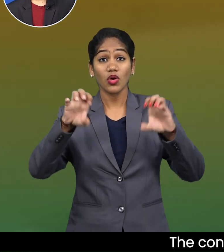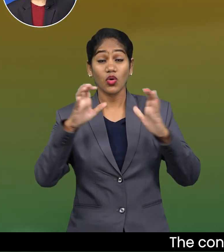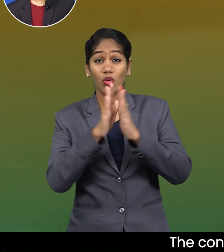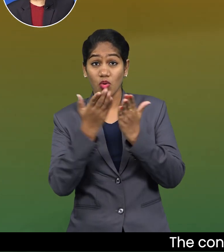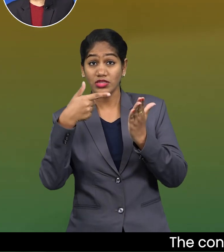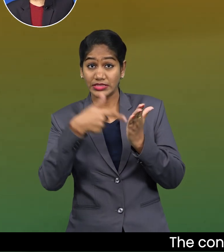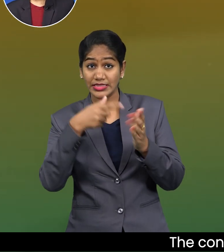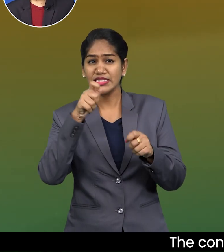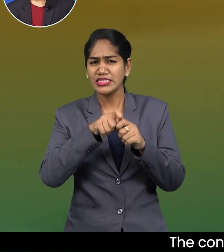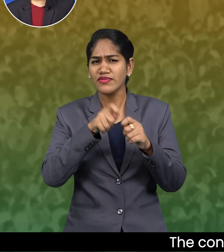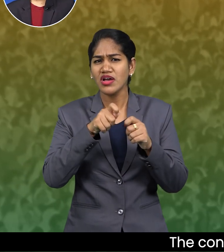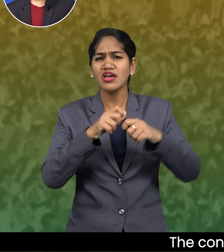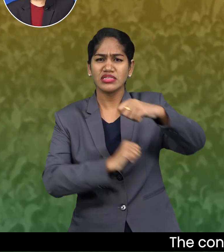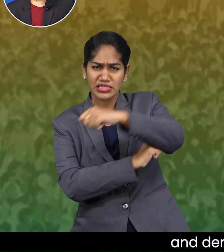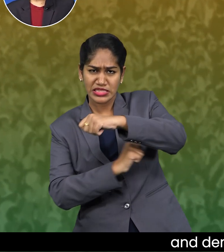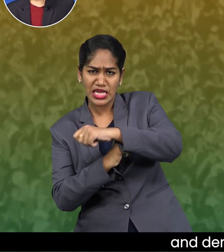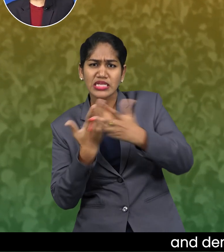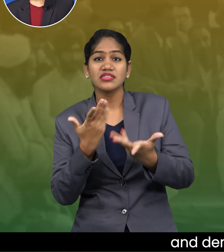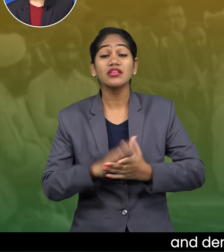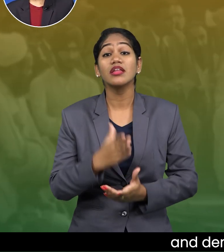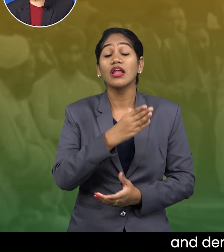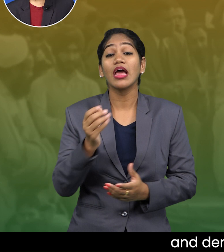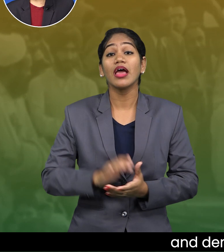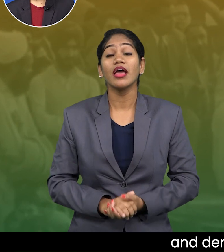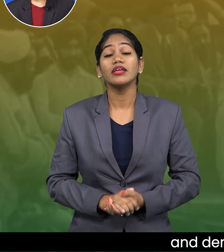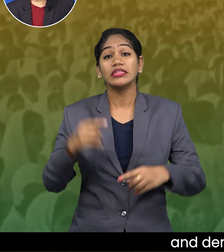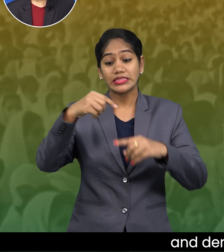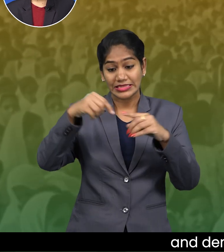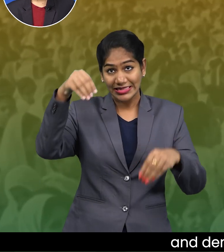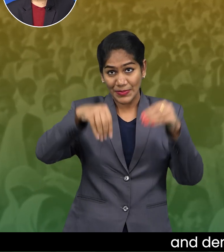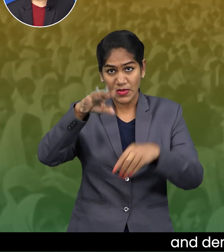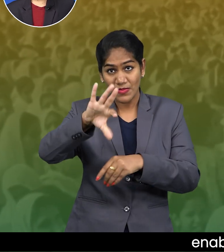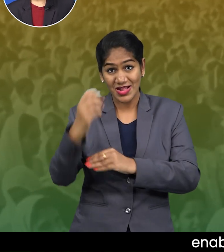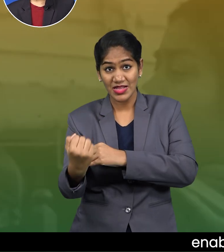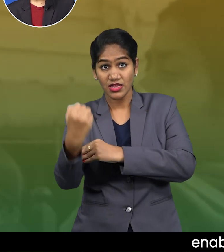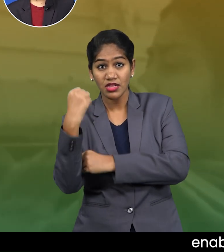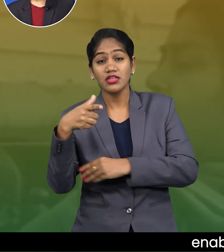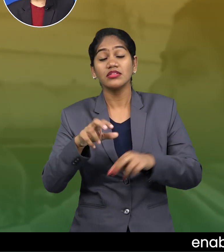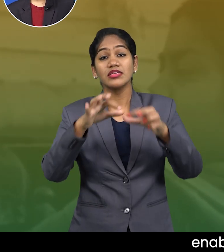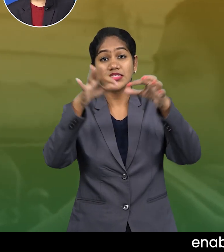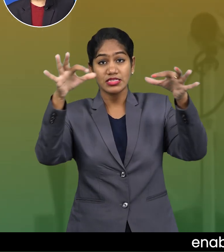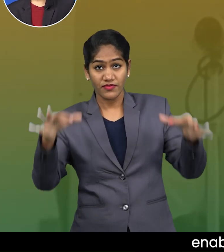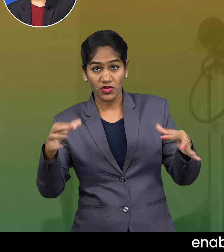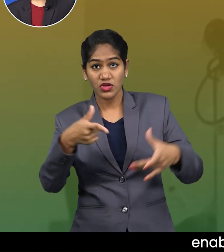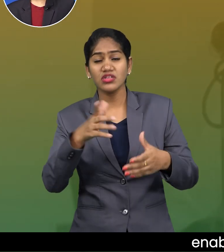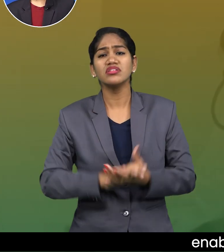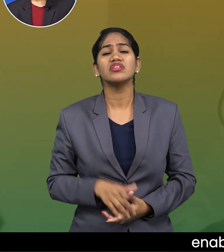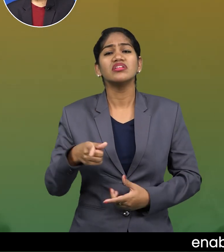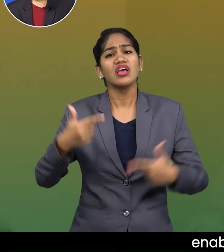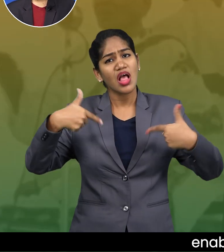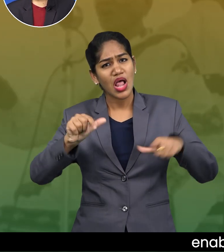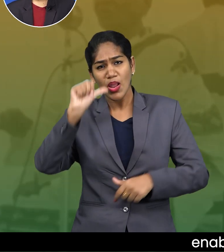The constitutional framework and democratic foundations enabled